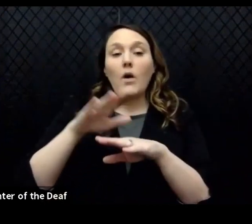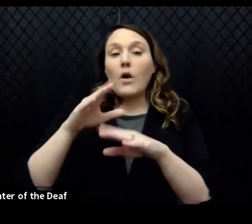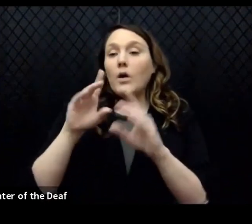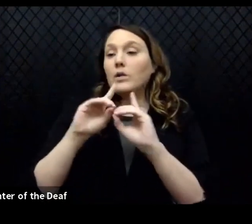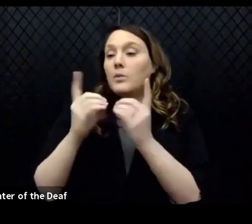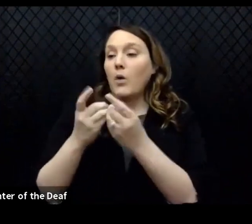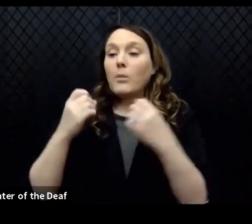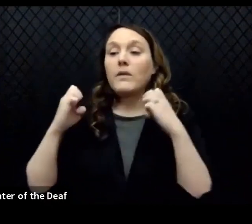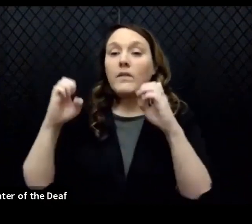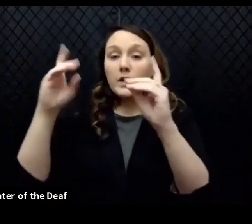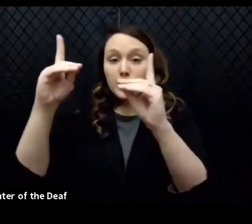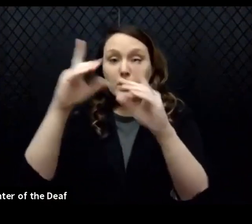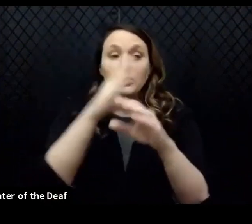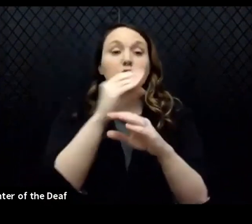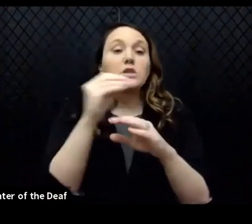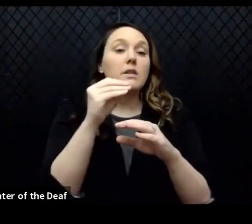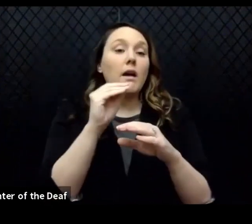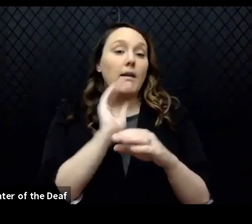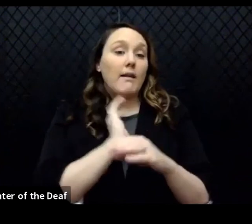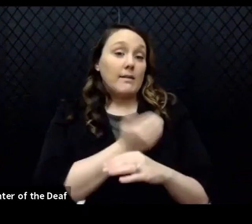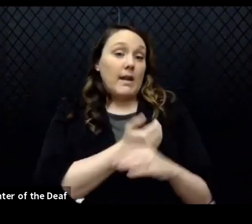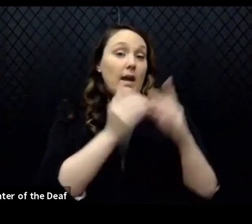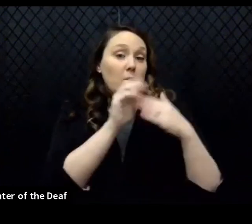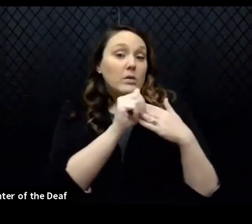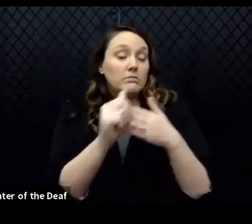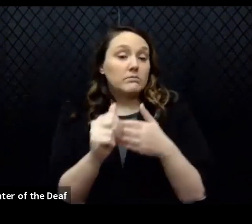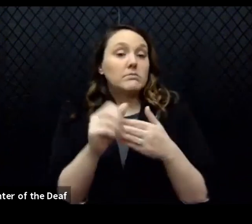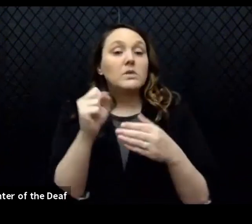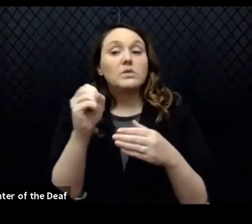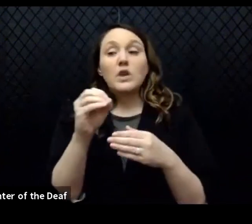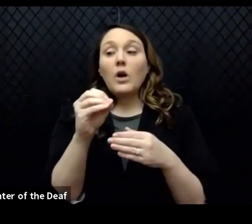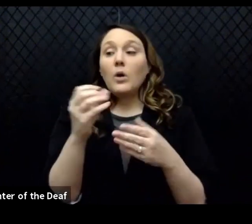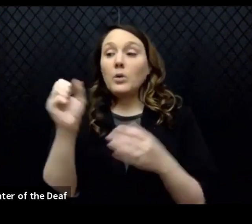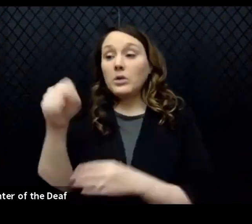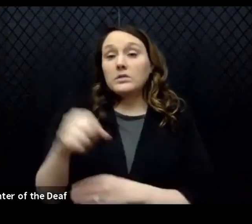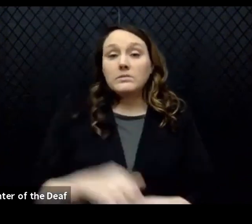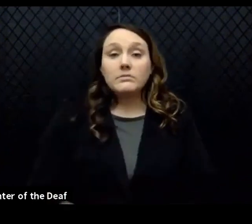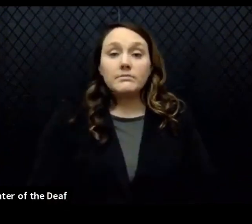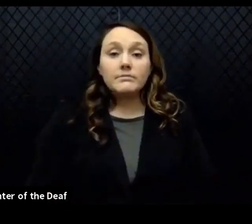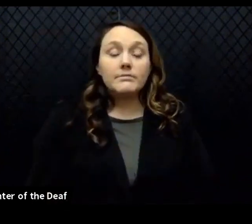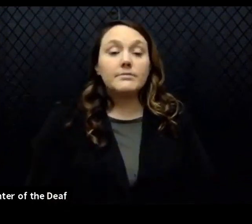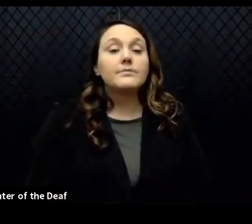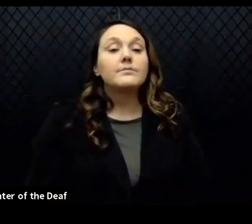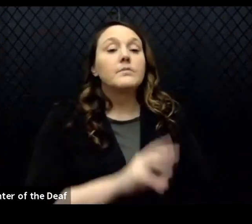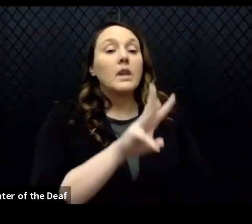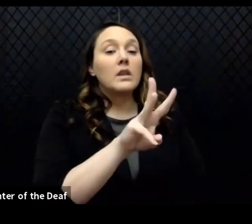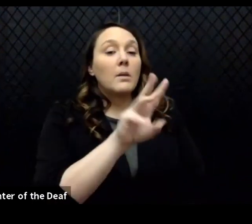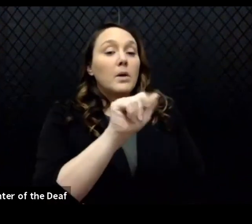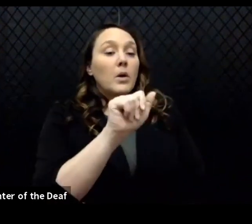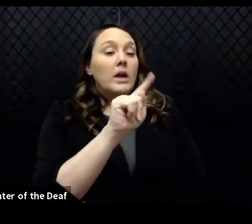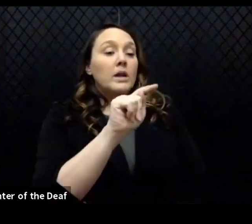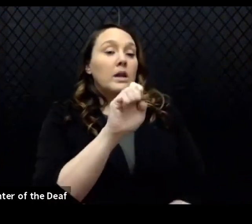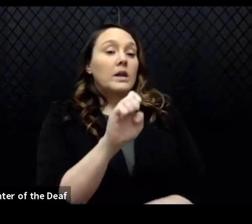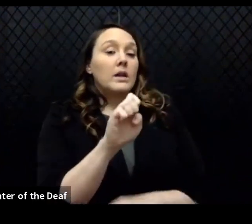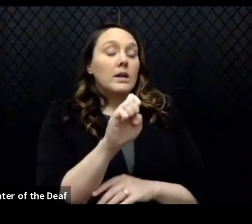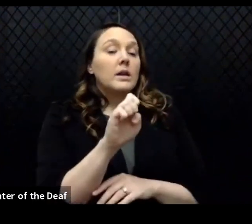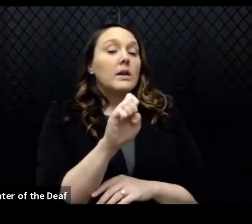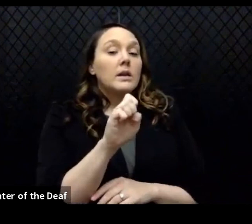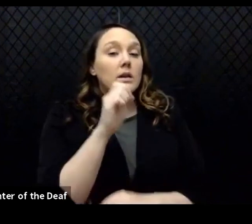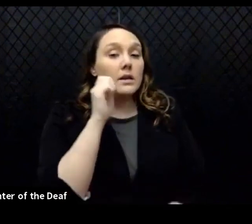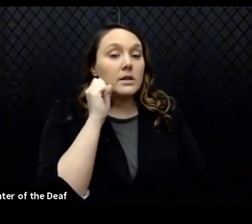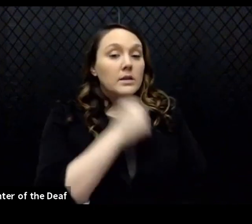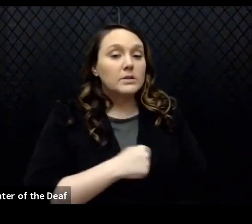guidance, and so it fits in the guidelines. So yes. From WATE,